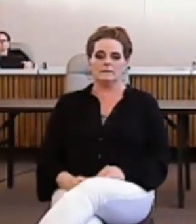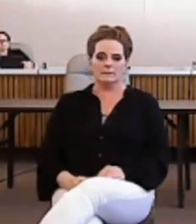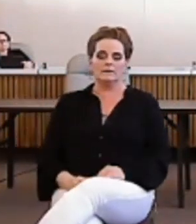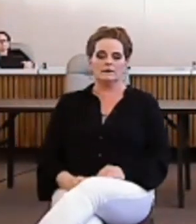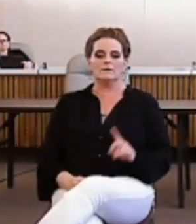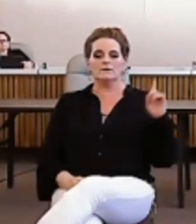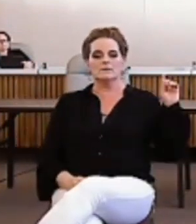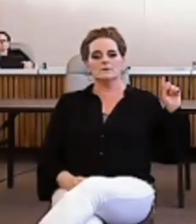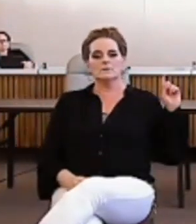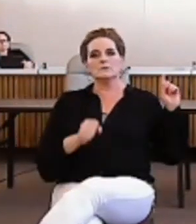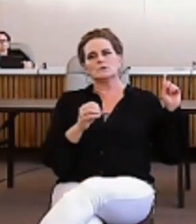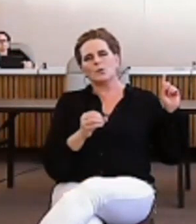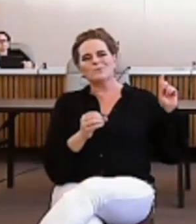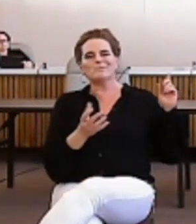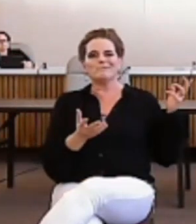So